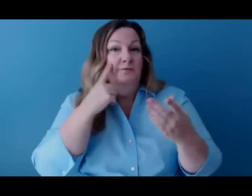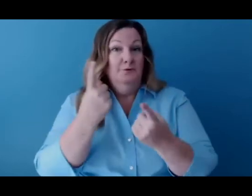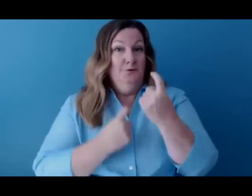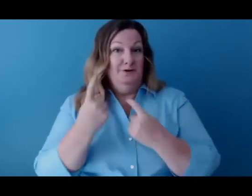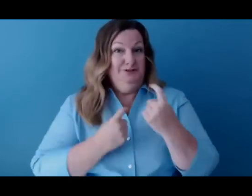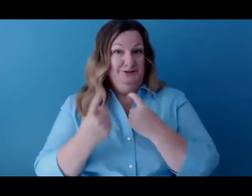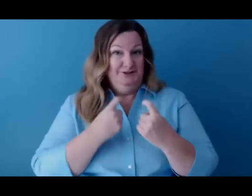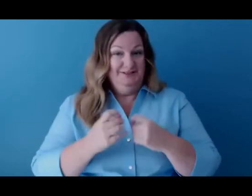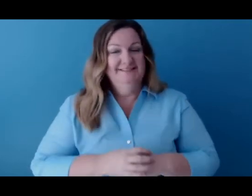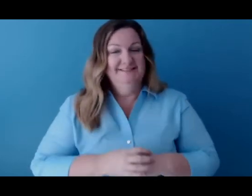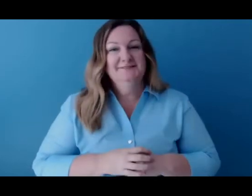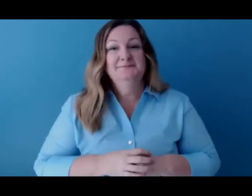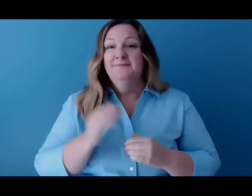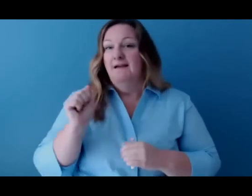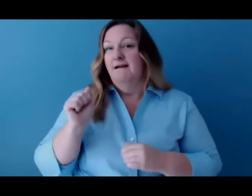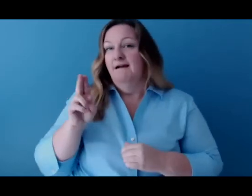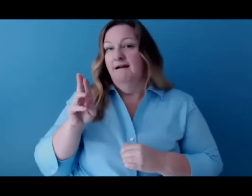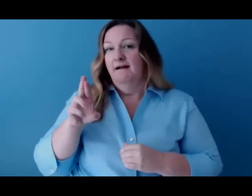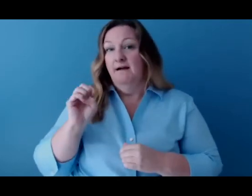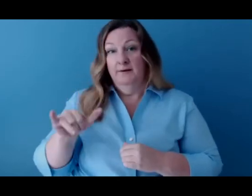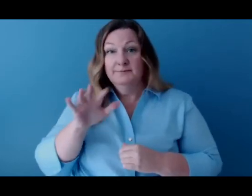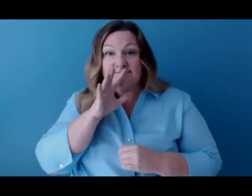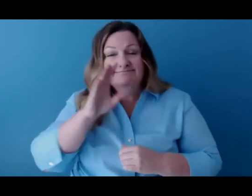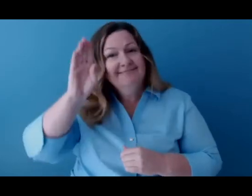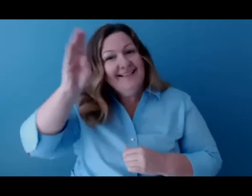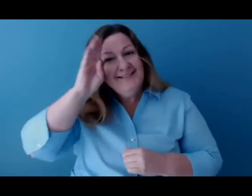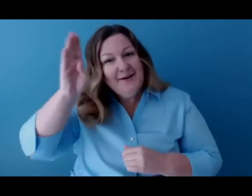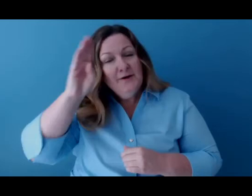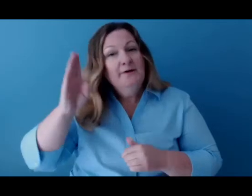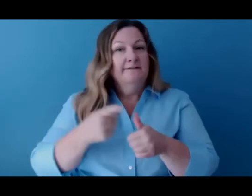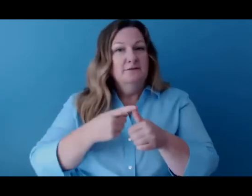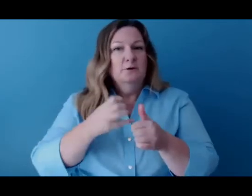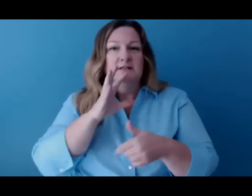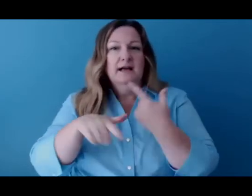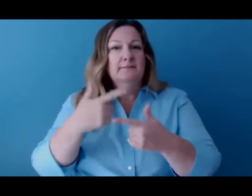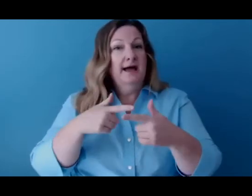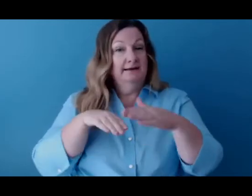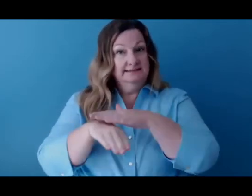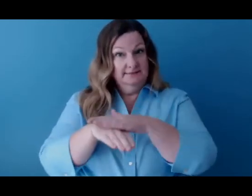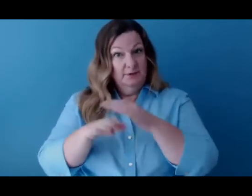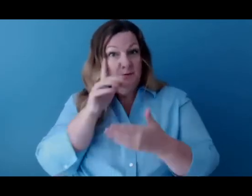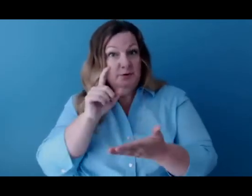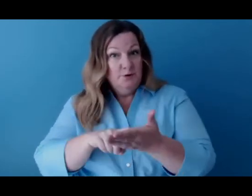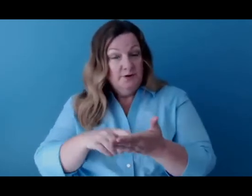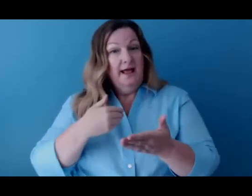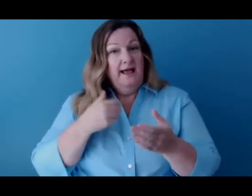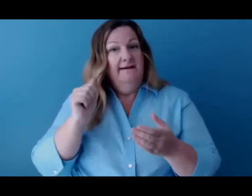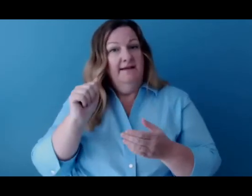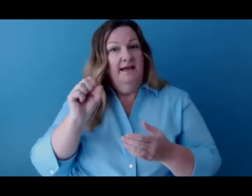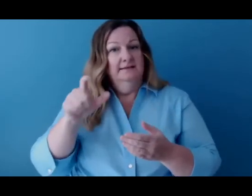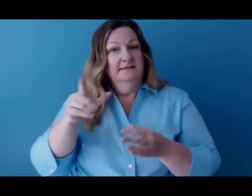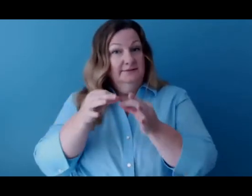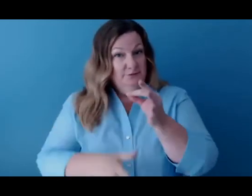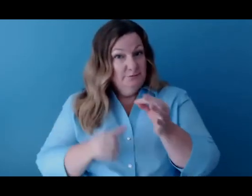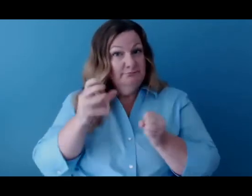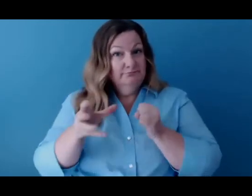you for joining us. The first housekeeping item I want to go through is accessibility. You will notice that we have a live sign language interpreter with us